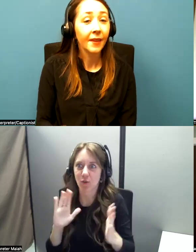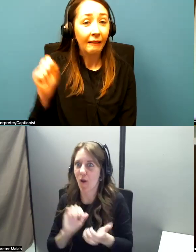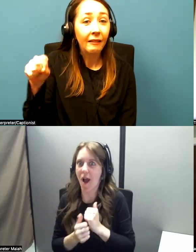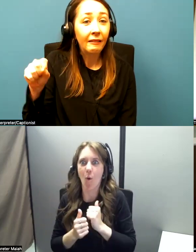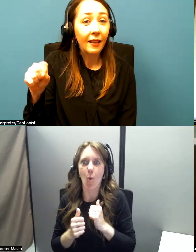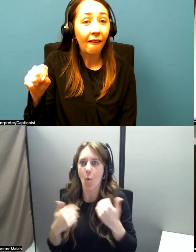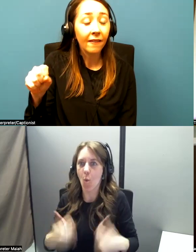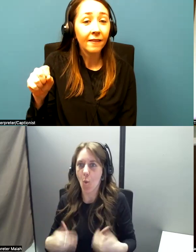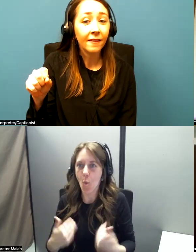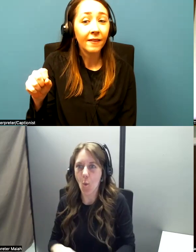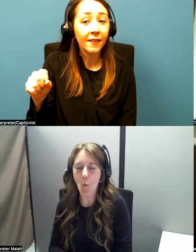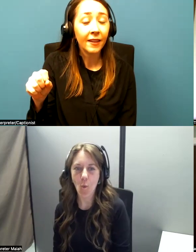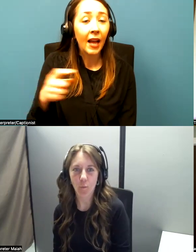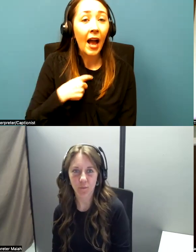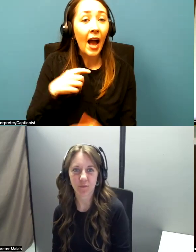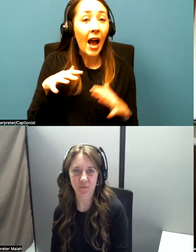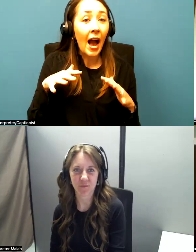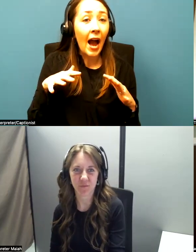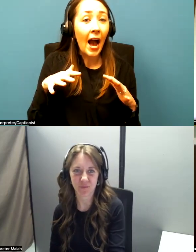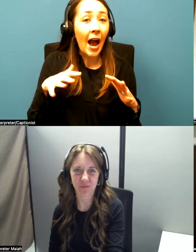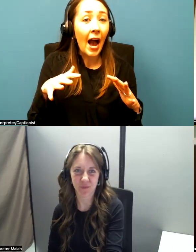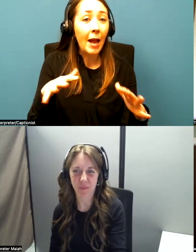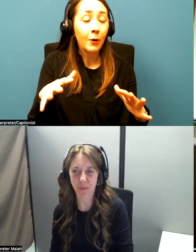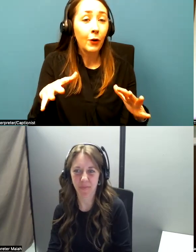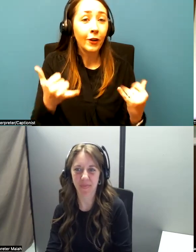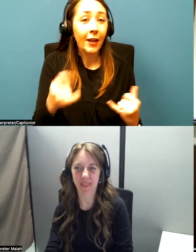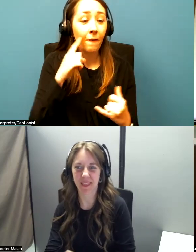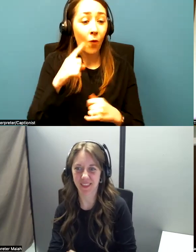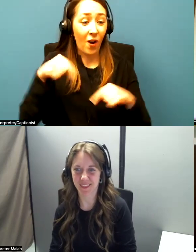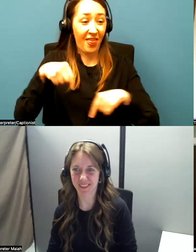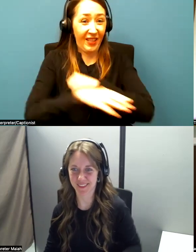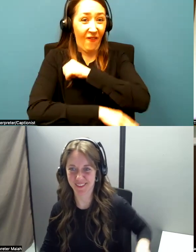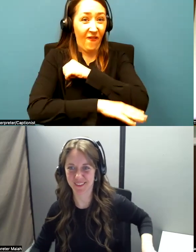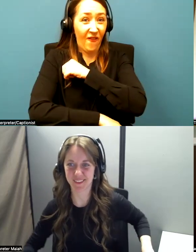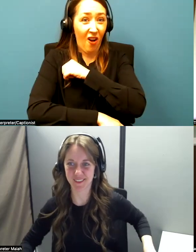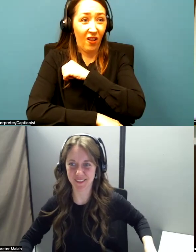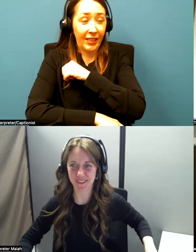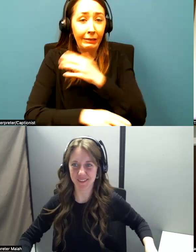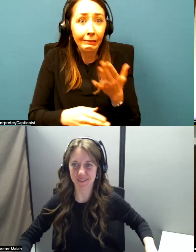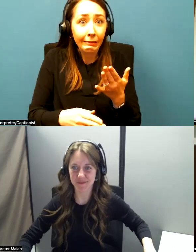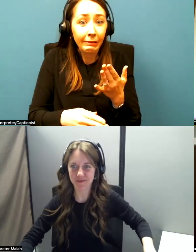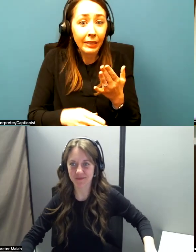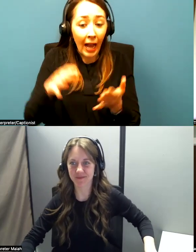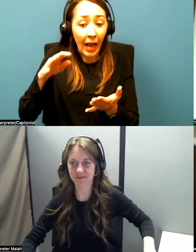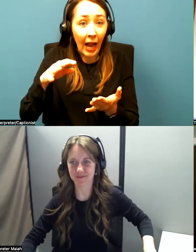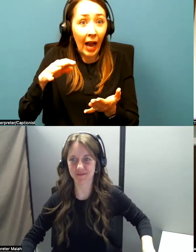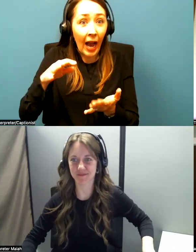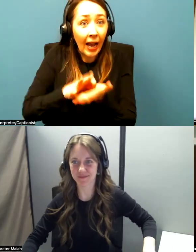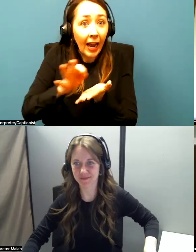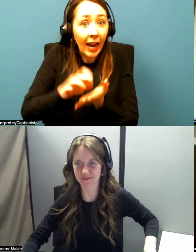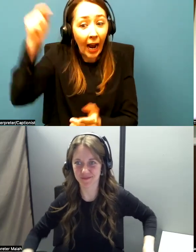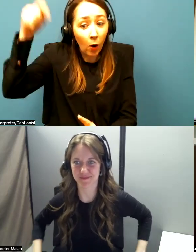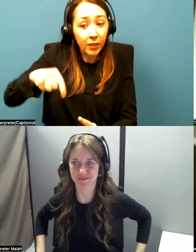and for I'm doing like, I'm nervous right Hallmark now for movie. the fall. Like the fall, like countdown to Christmas is like